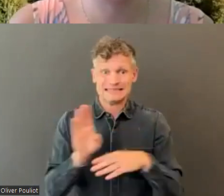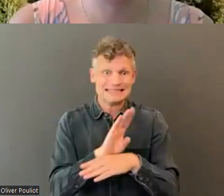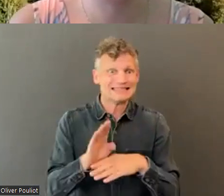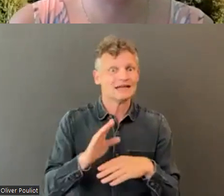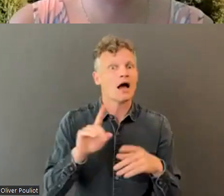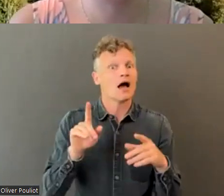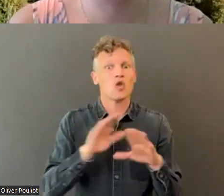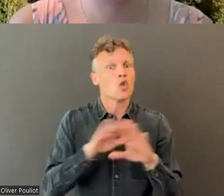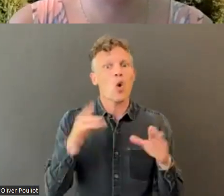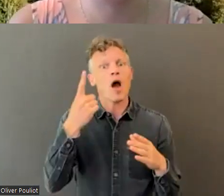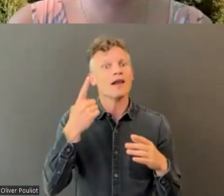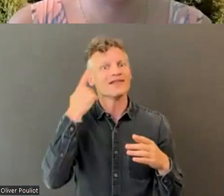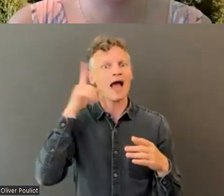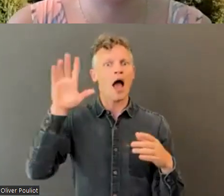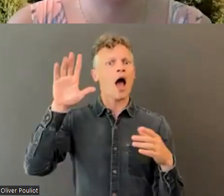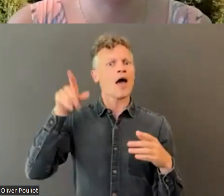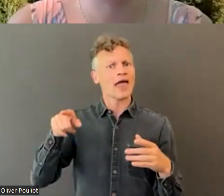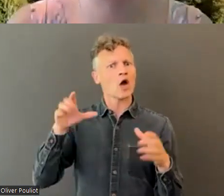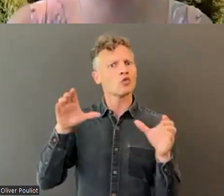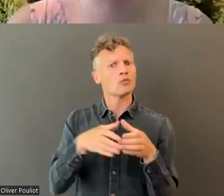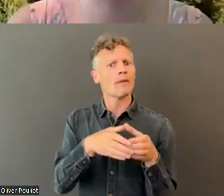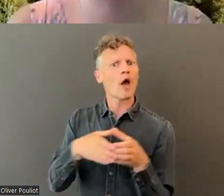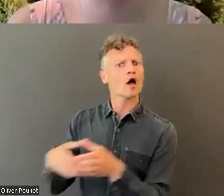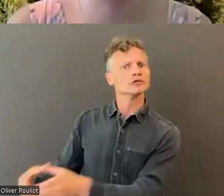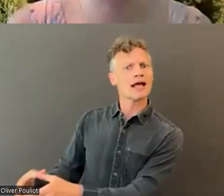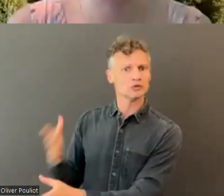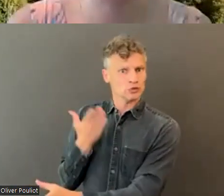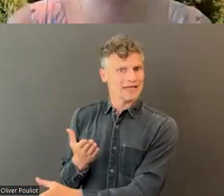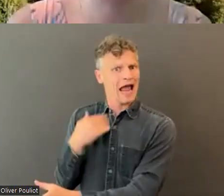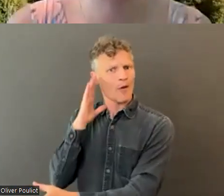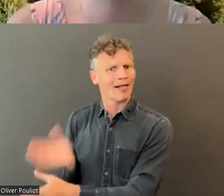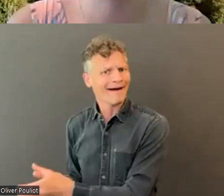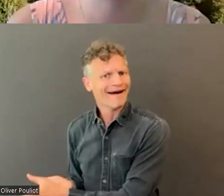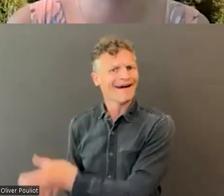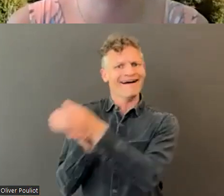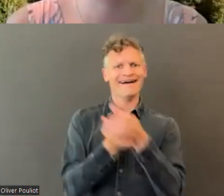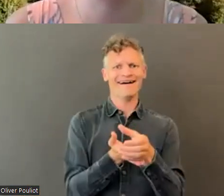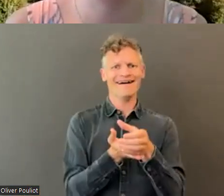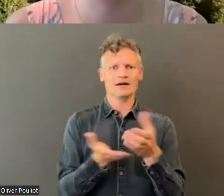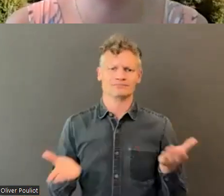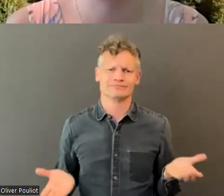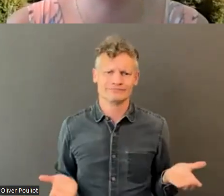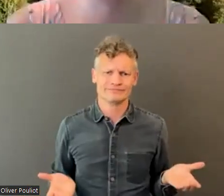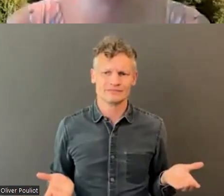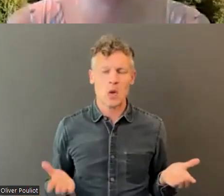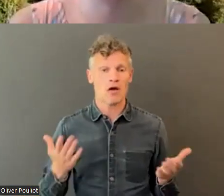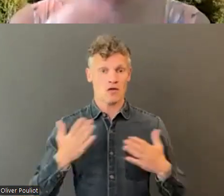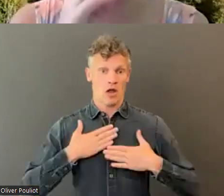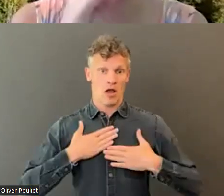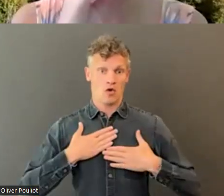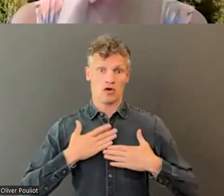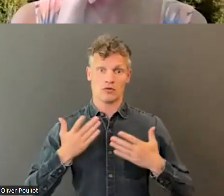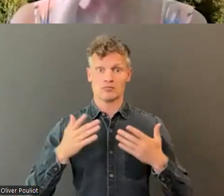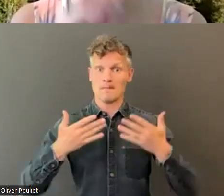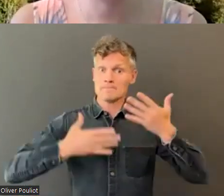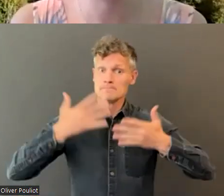so you have to be very intentional. Another thing that has worked for us is budgeting. I mean, just looking at, we also did an